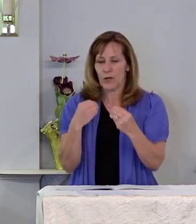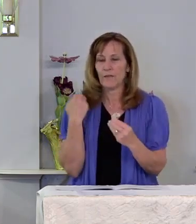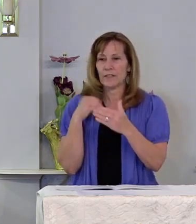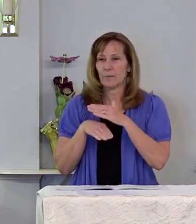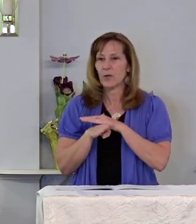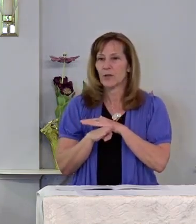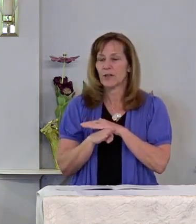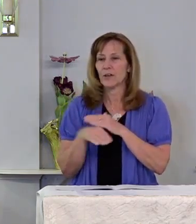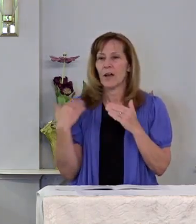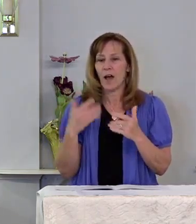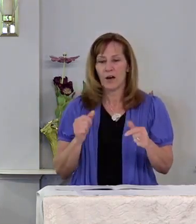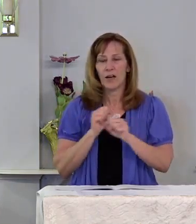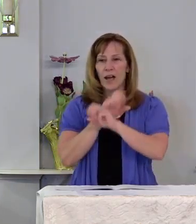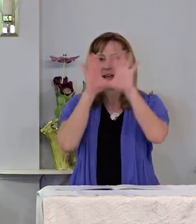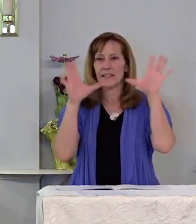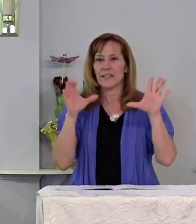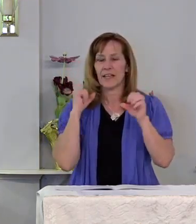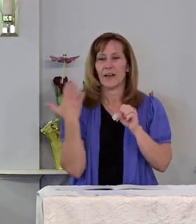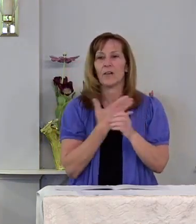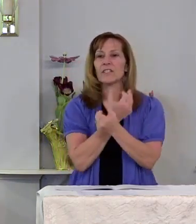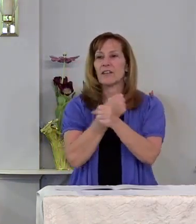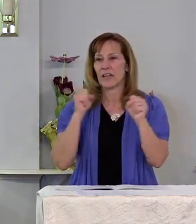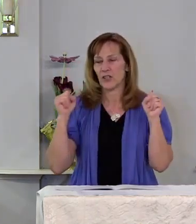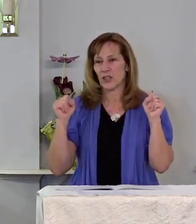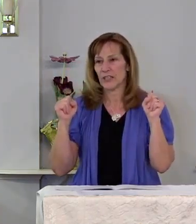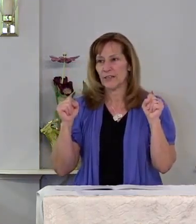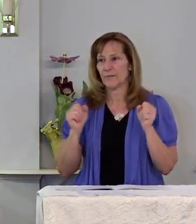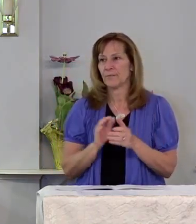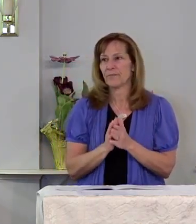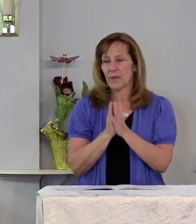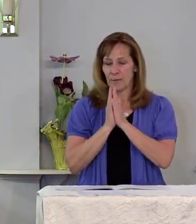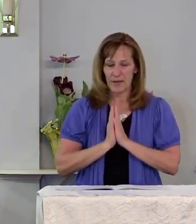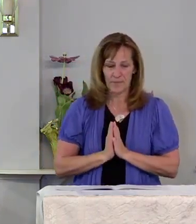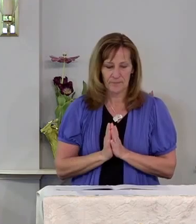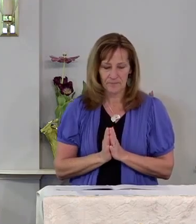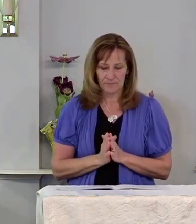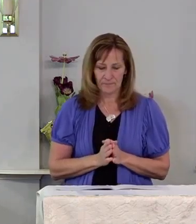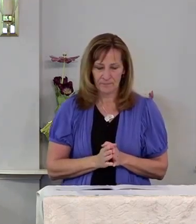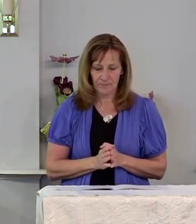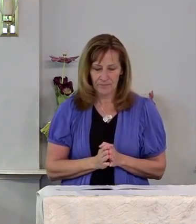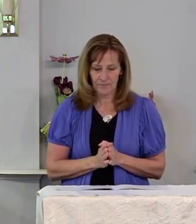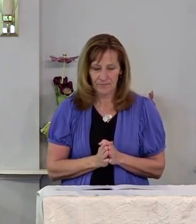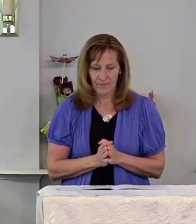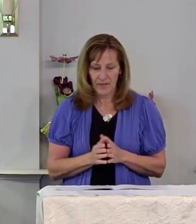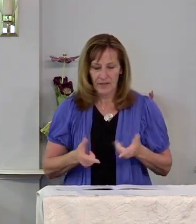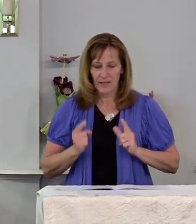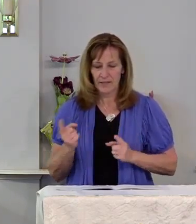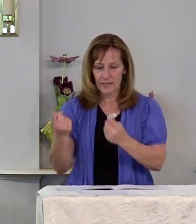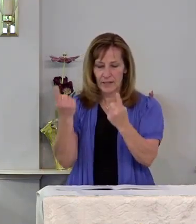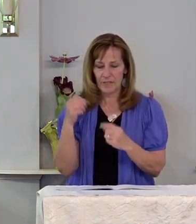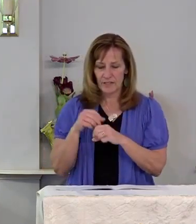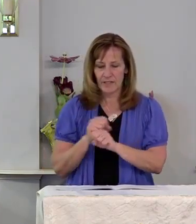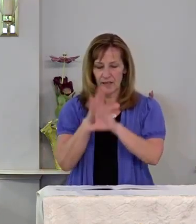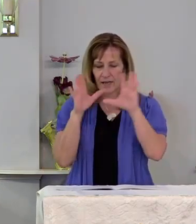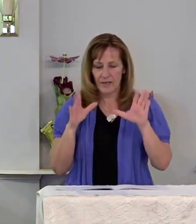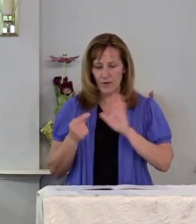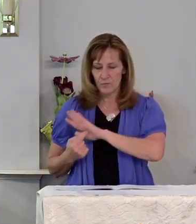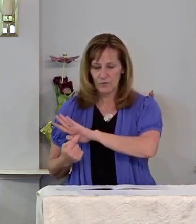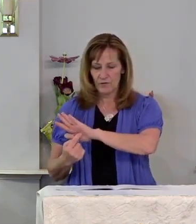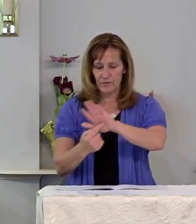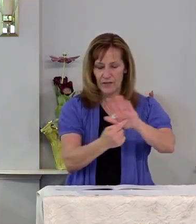birth, our light and our salvation. Amen. Let us come into the light,